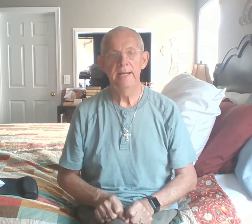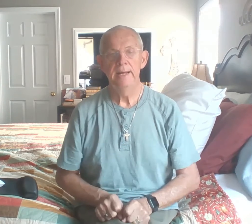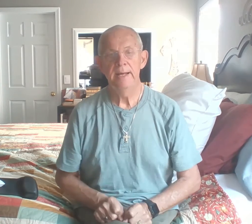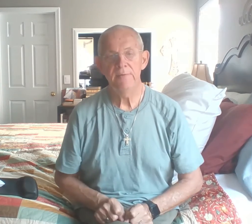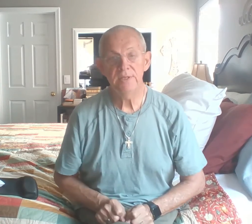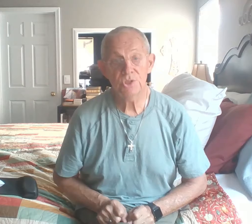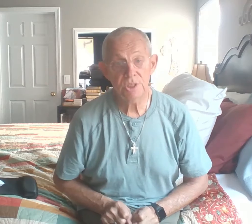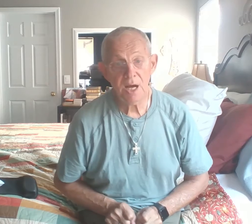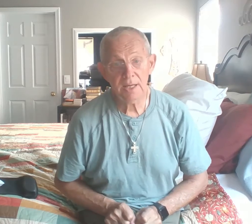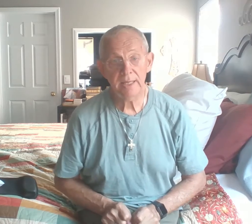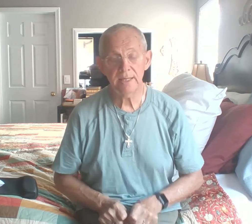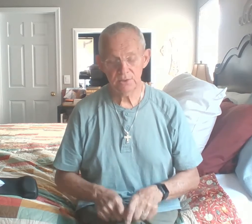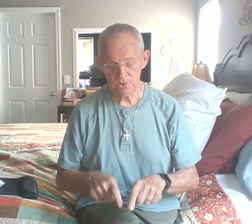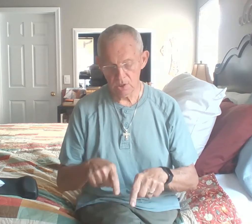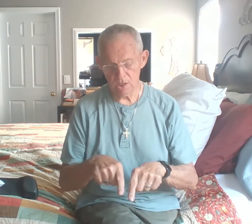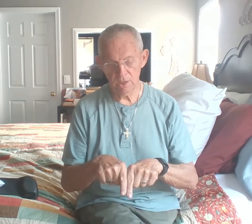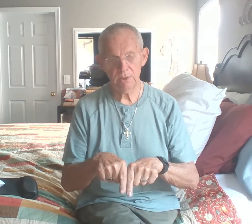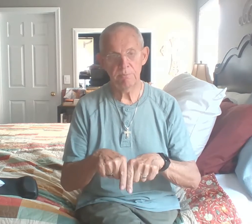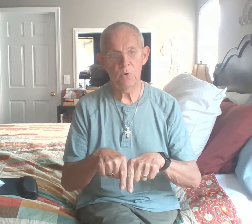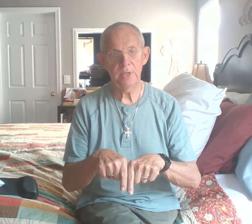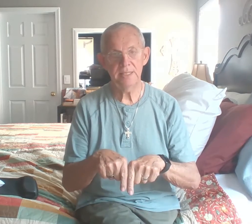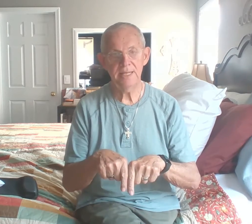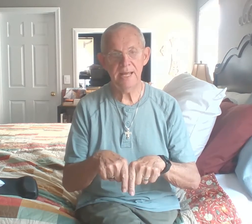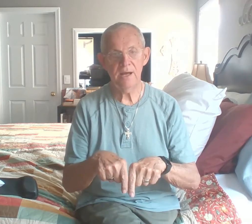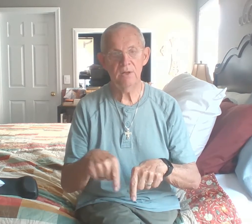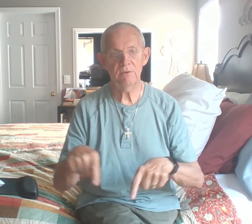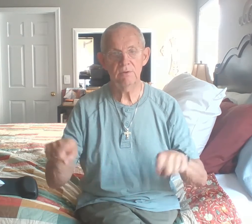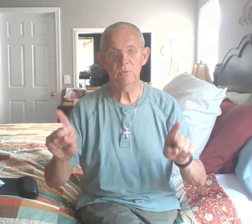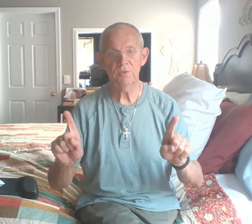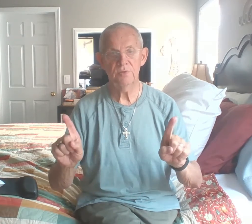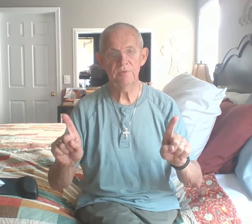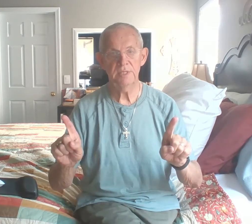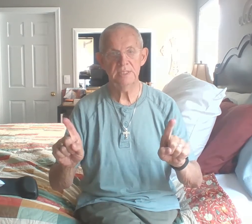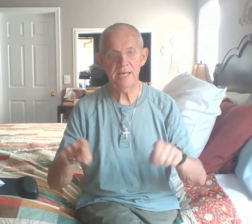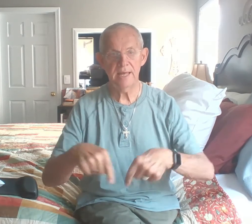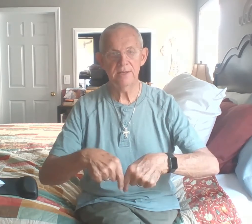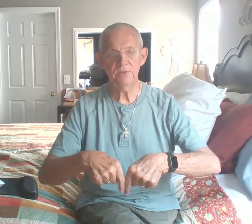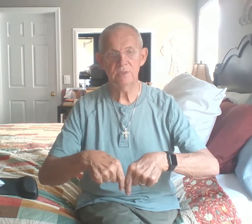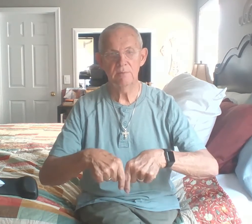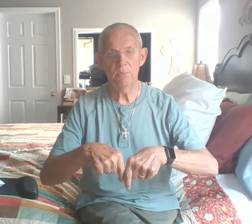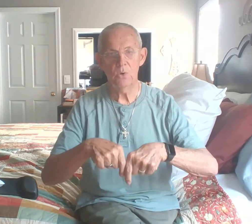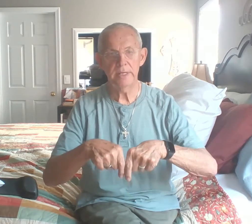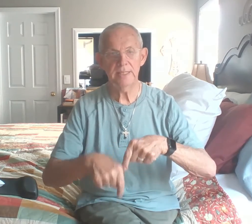And then stockings are pointing down with these hands pointing down.